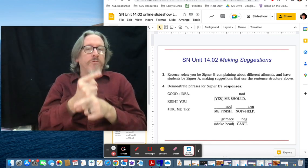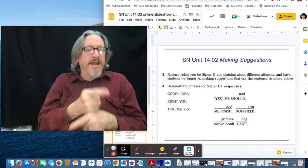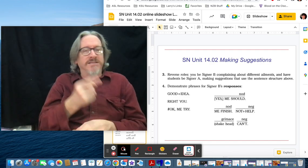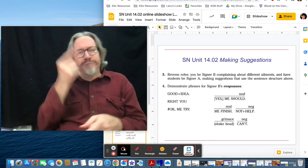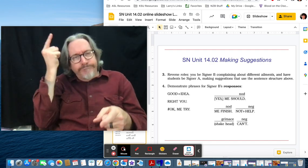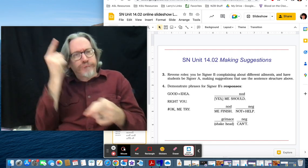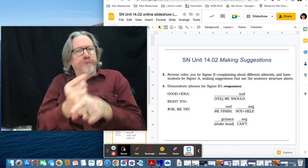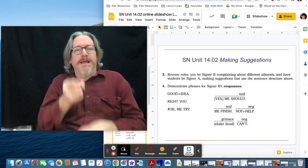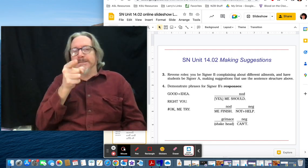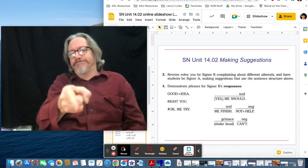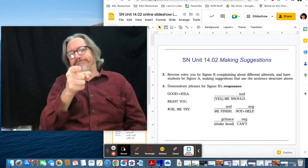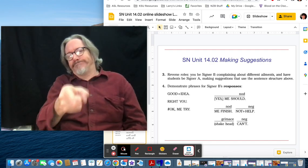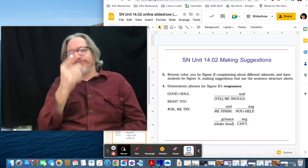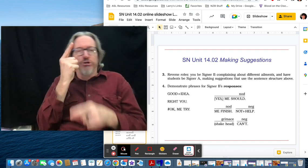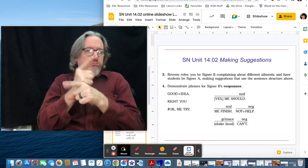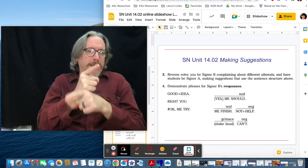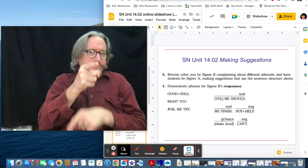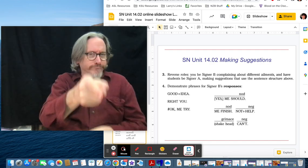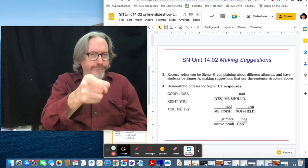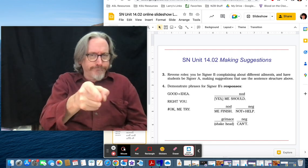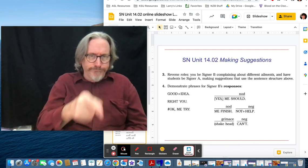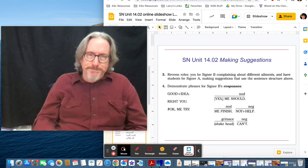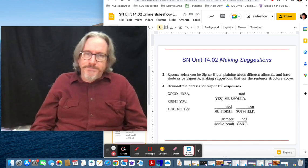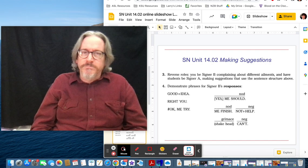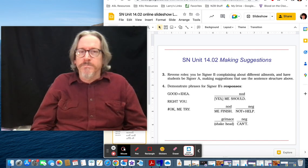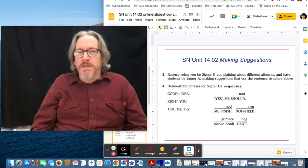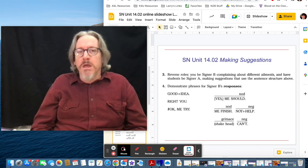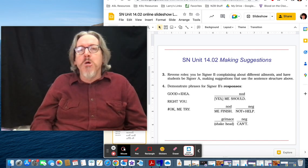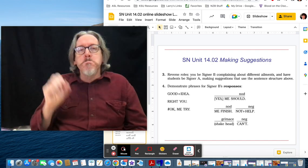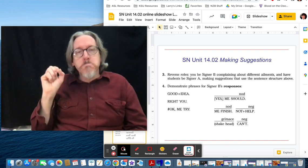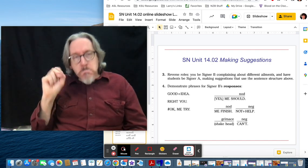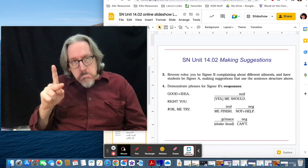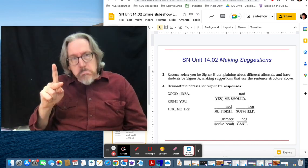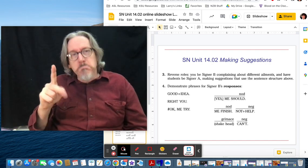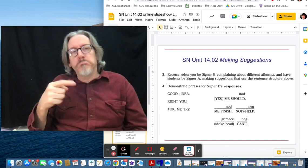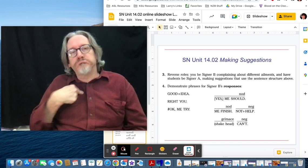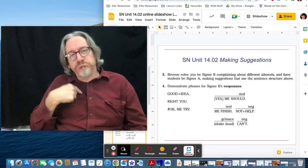You're right. Right. You're right.